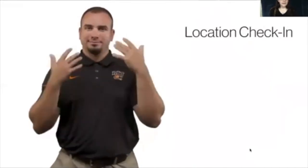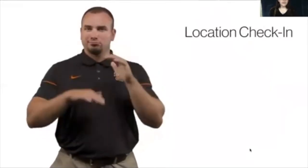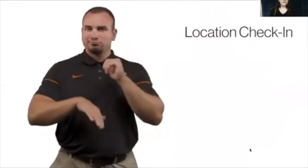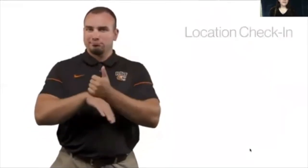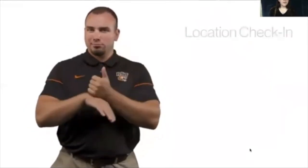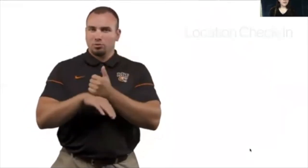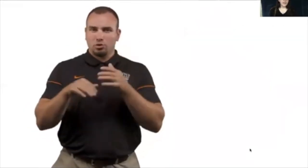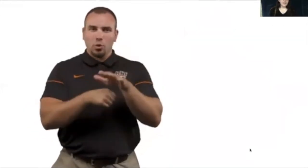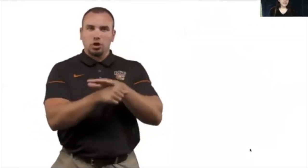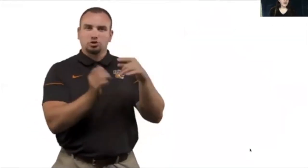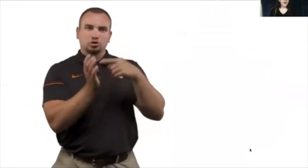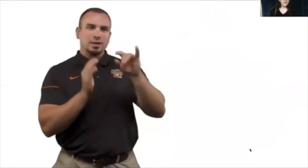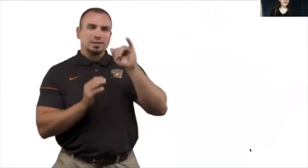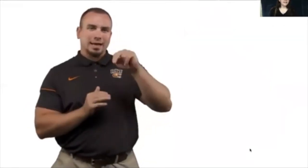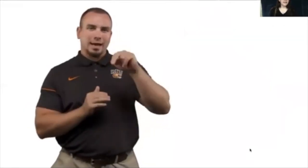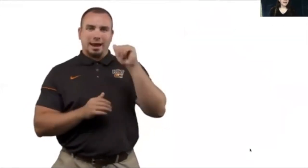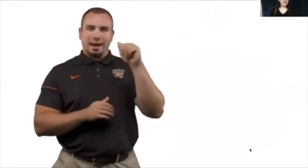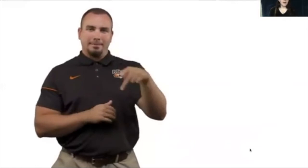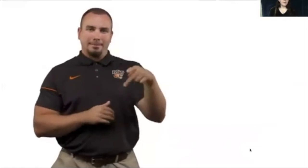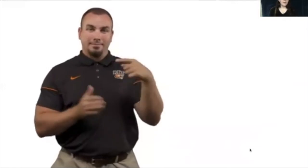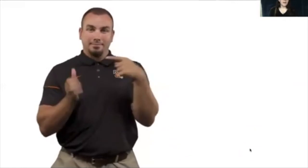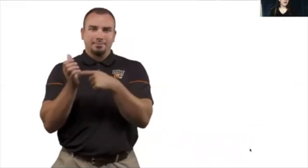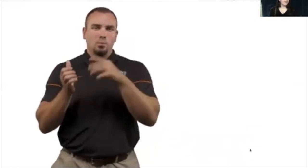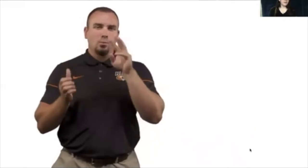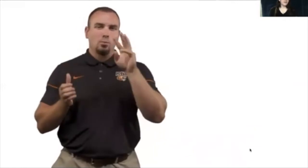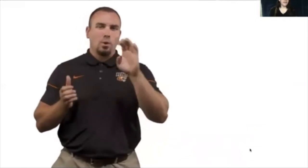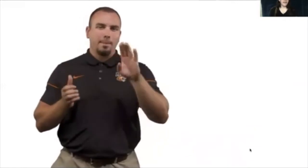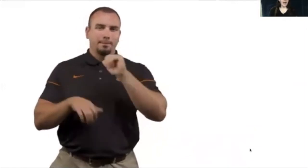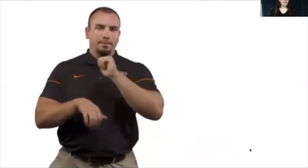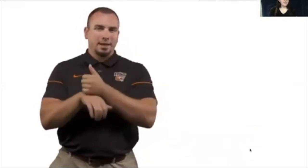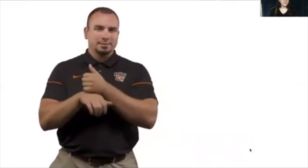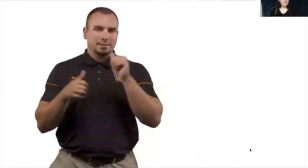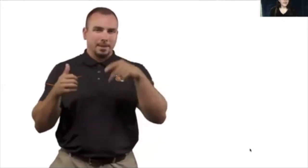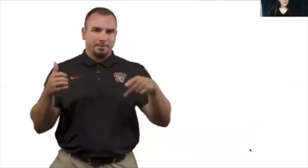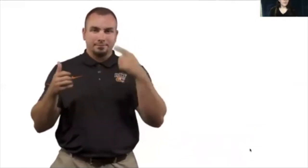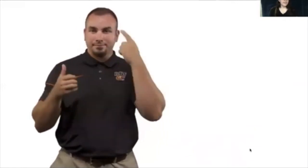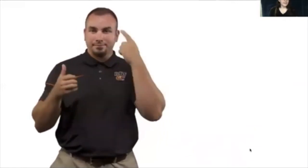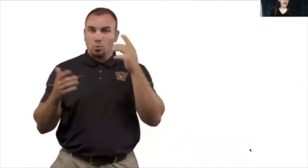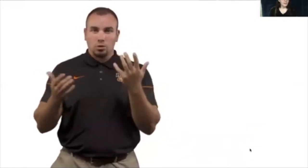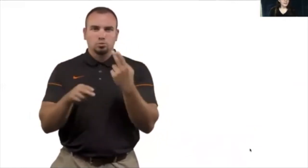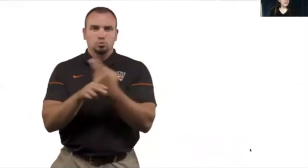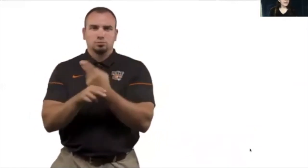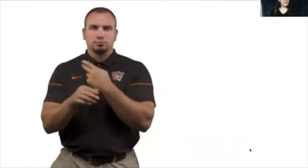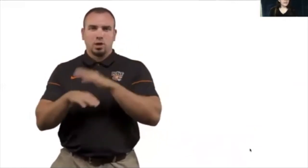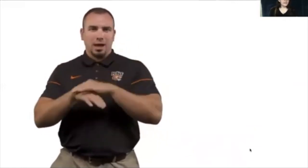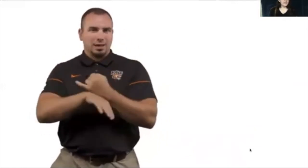In terms of location check-ins, RIT has set up a location check-in app. It's a web-based app